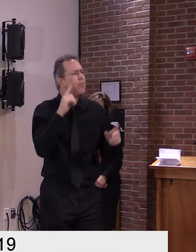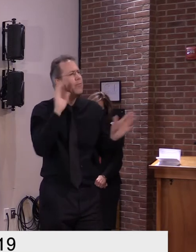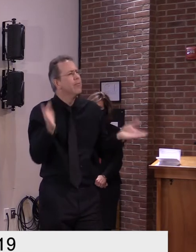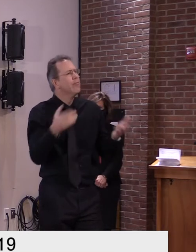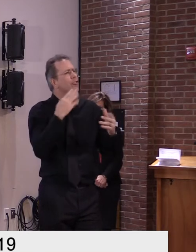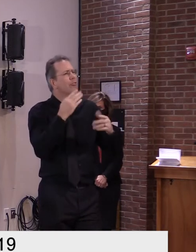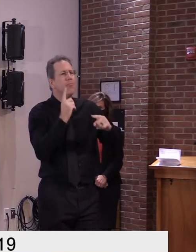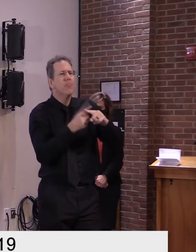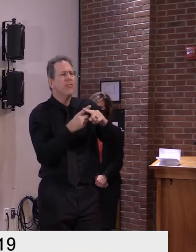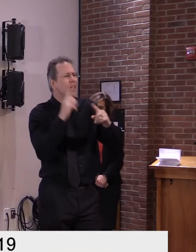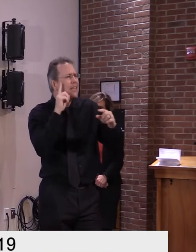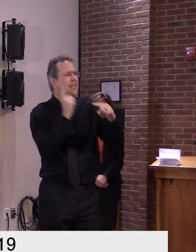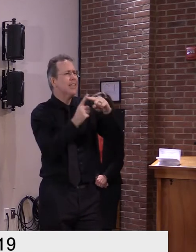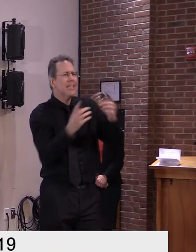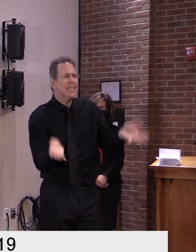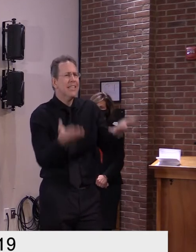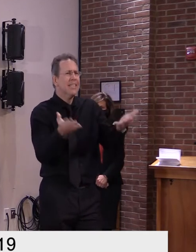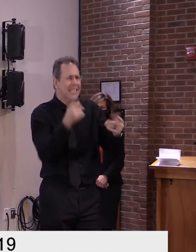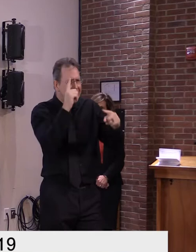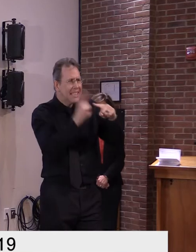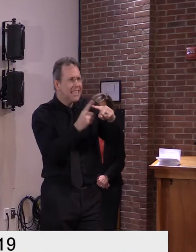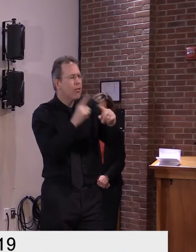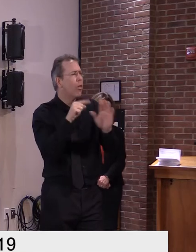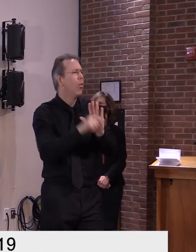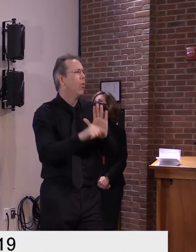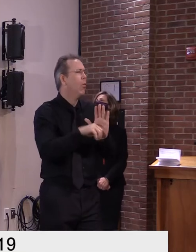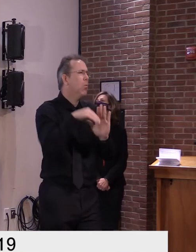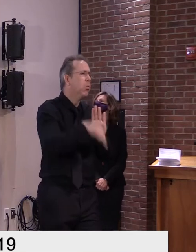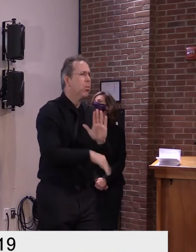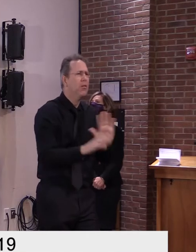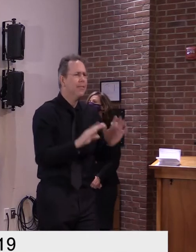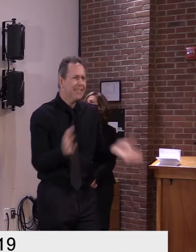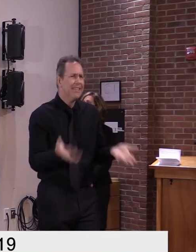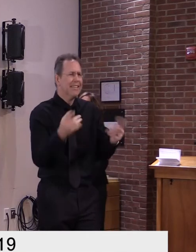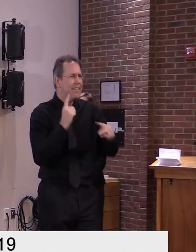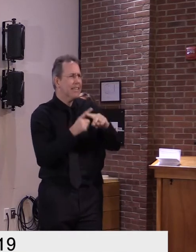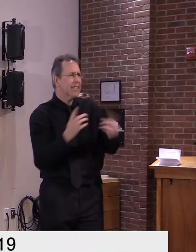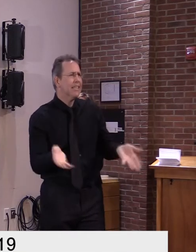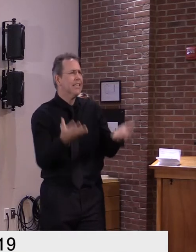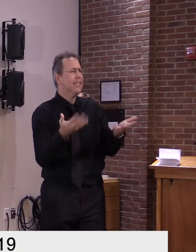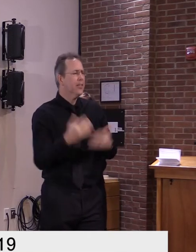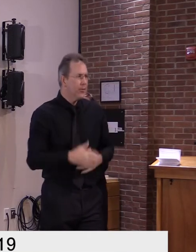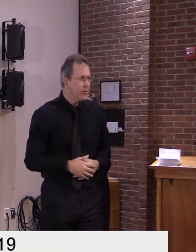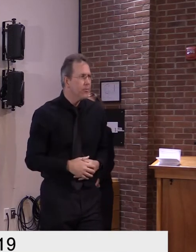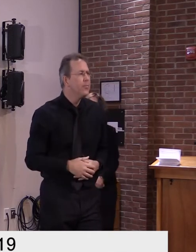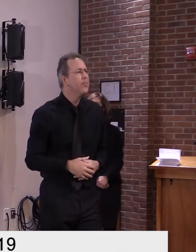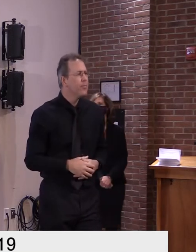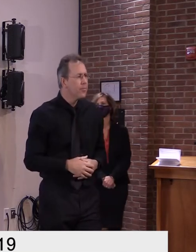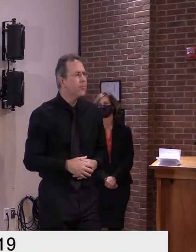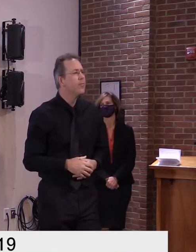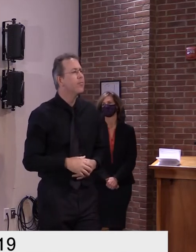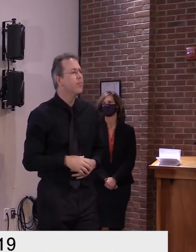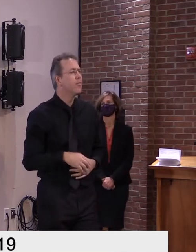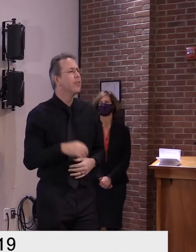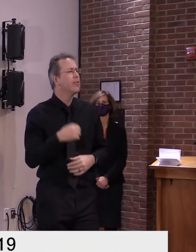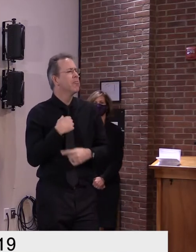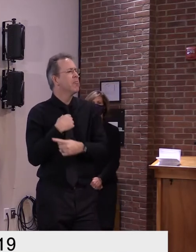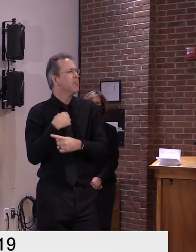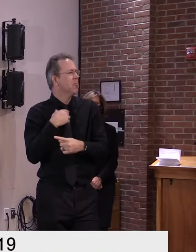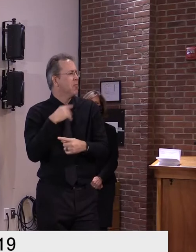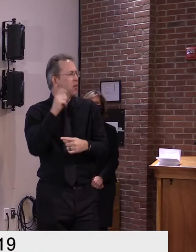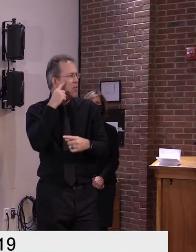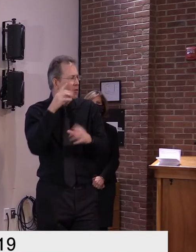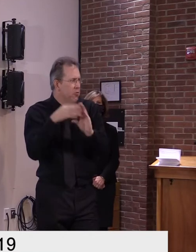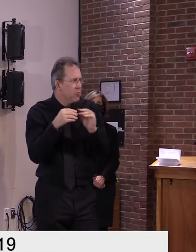time spent with them. And they said that they hope to continue this process of engaging with the governors